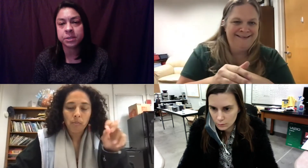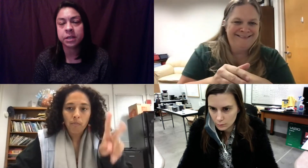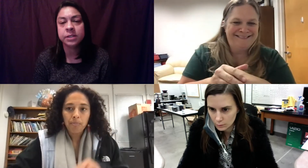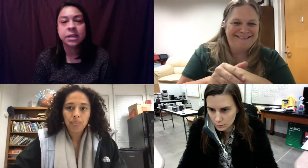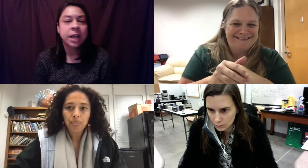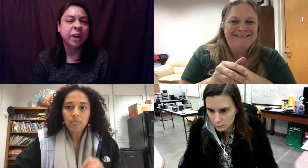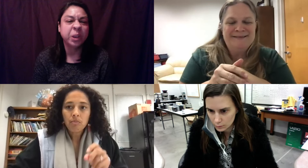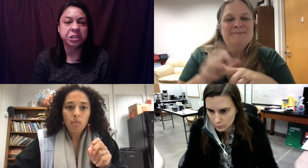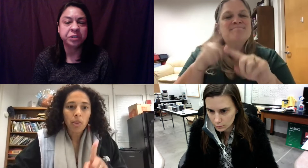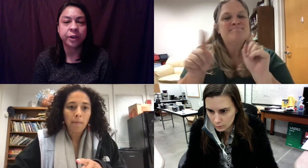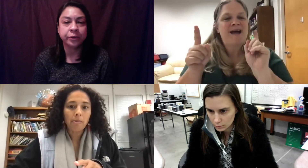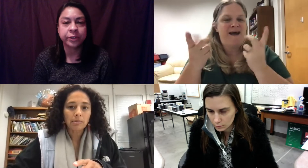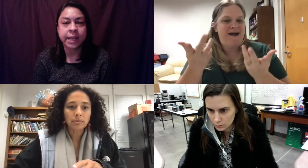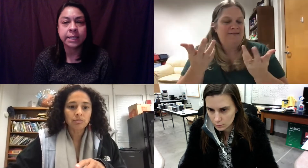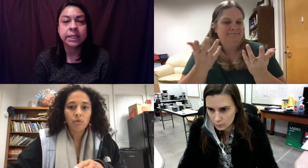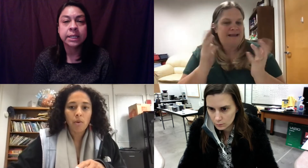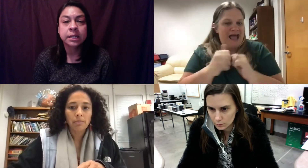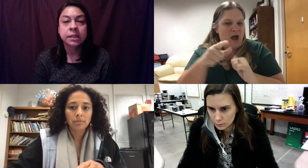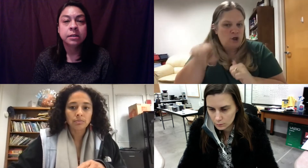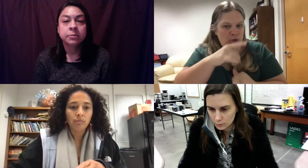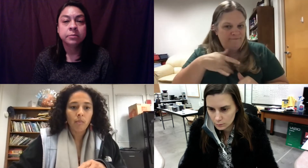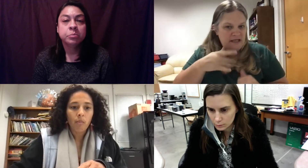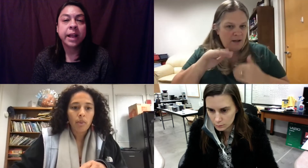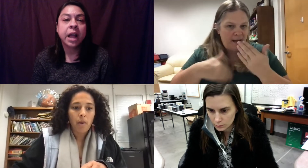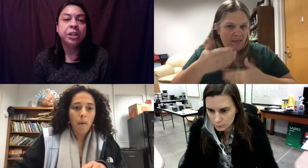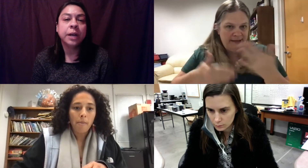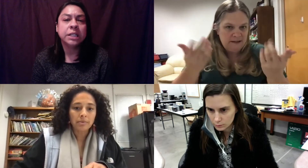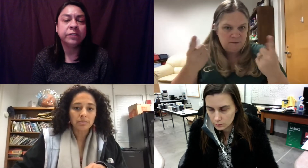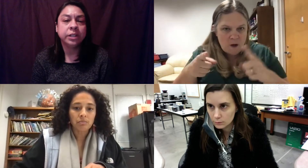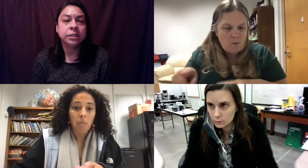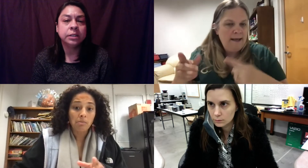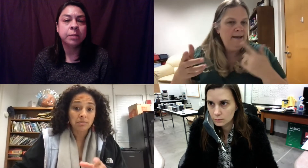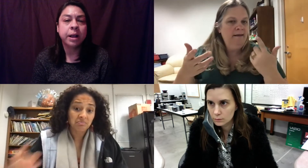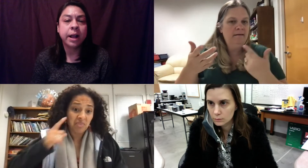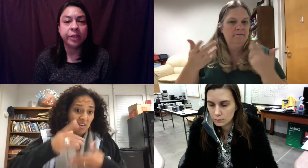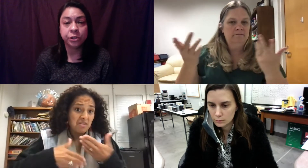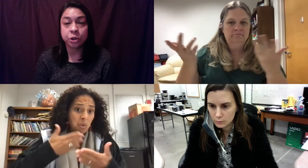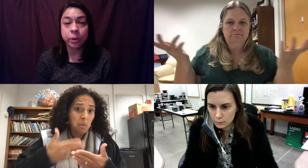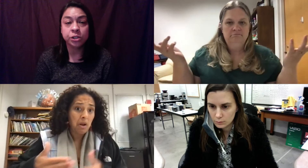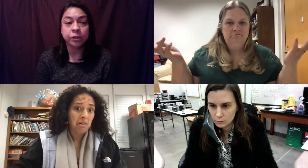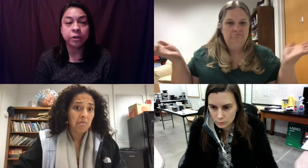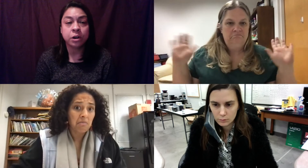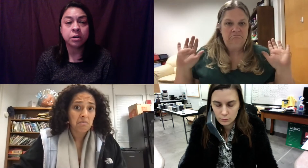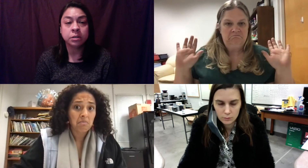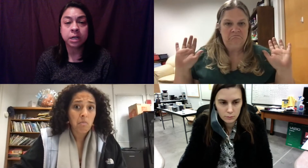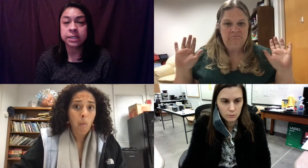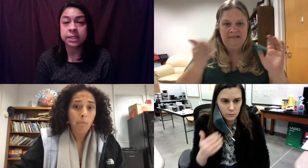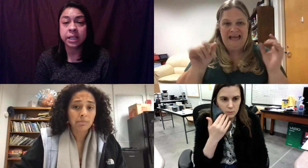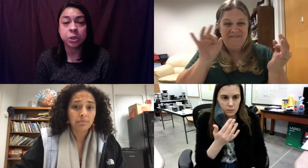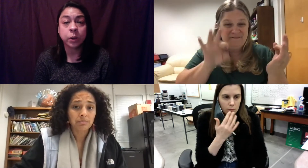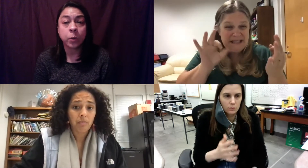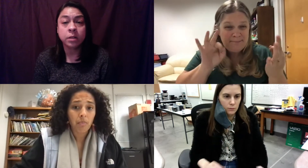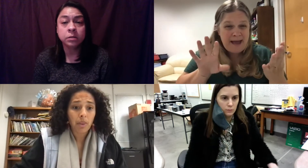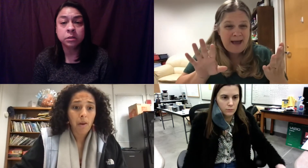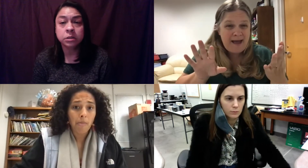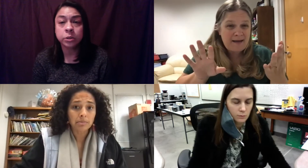introduce themselves. I don't think we should fret over that. But how do you guys feel about how things are going so far? Donna says, I think it's